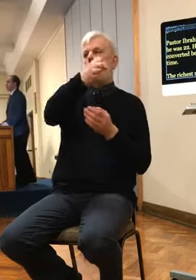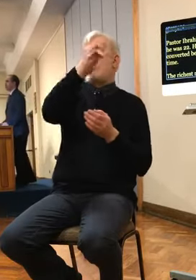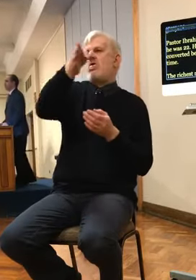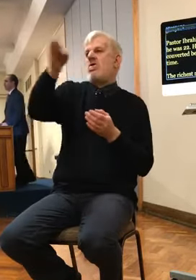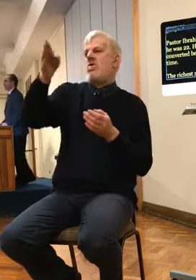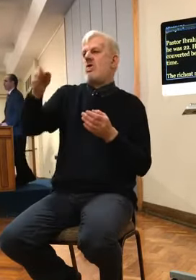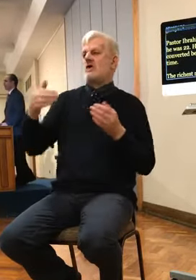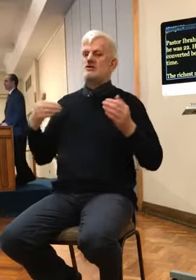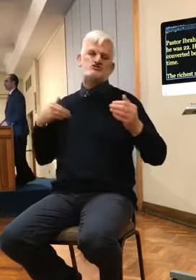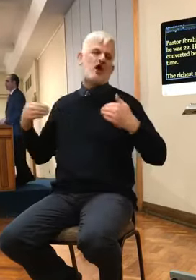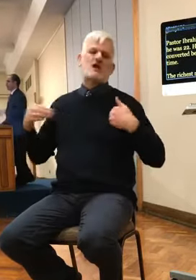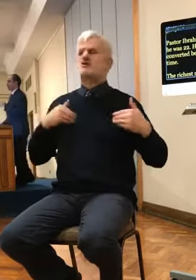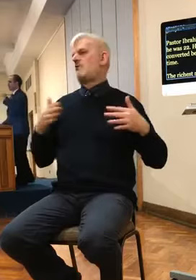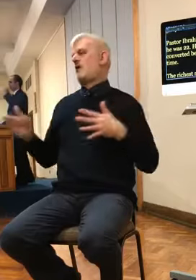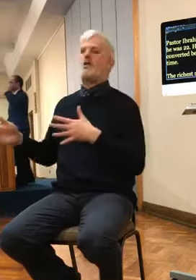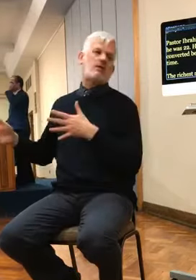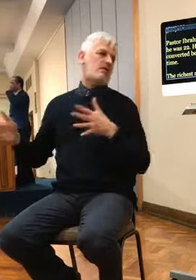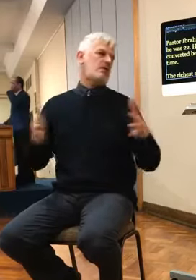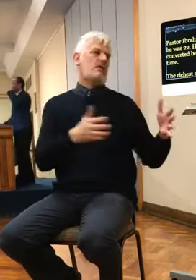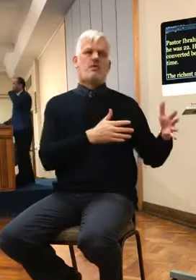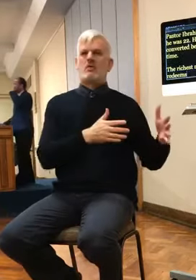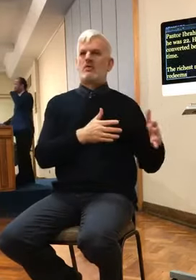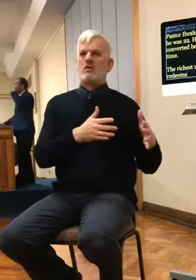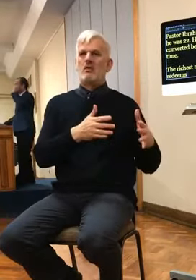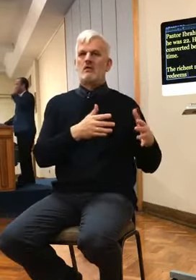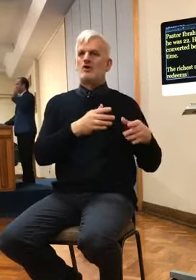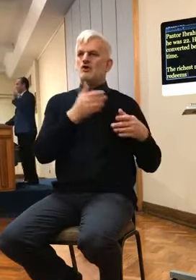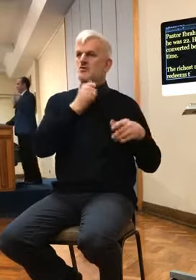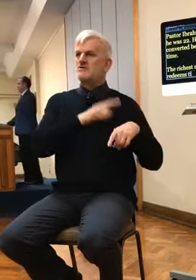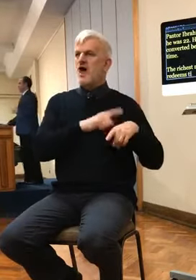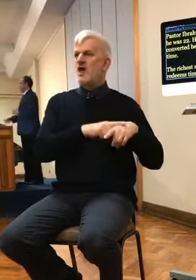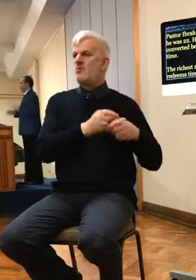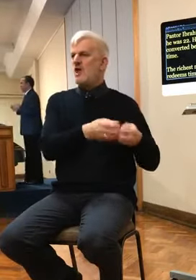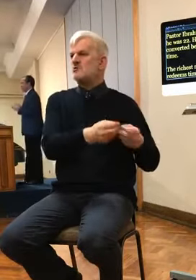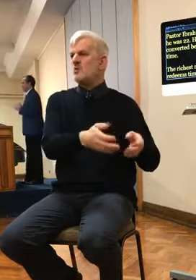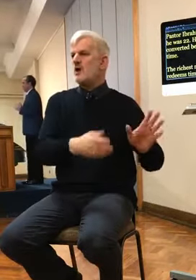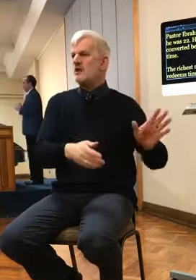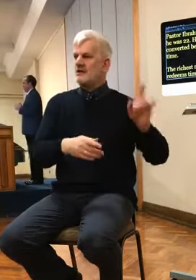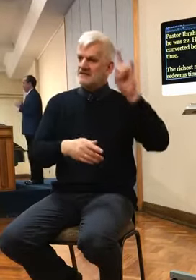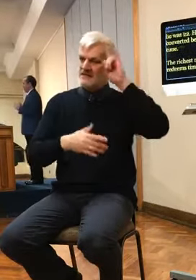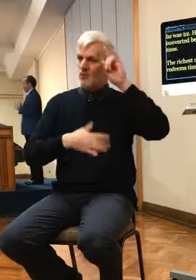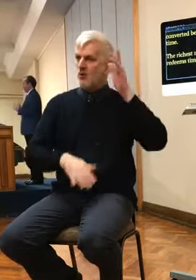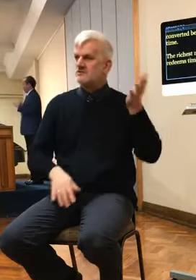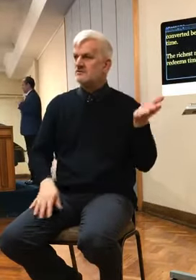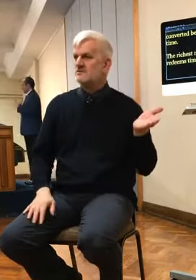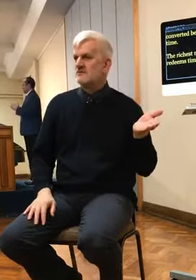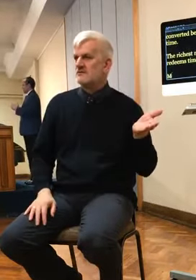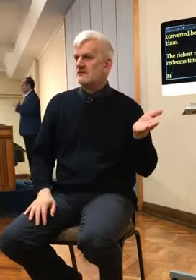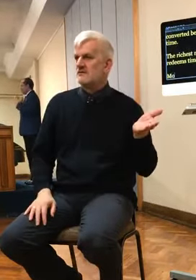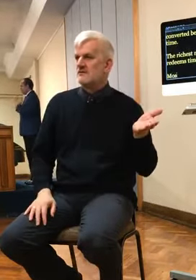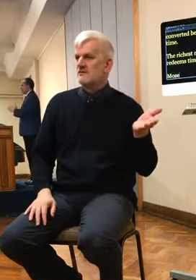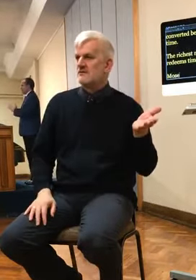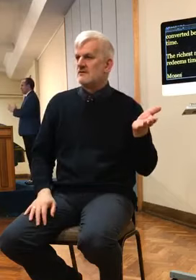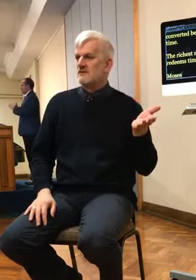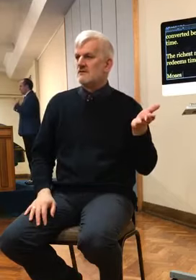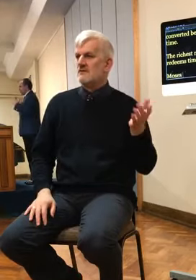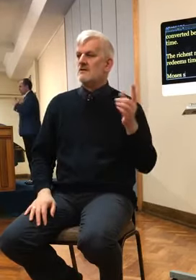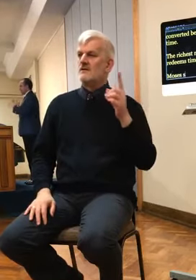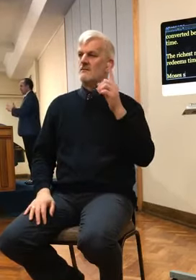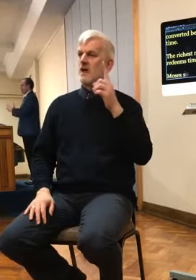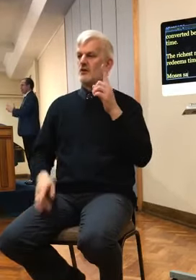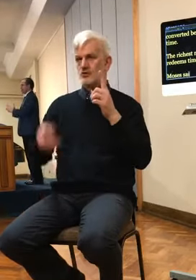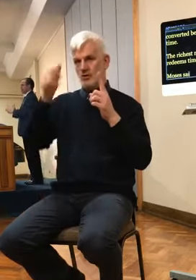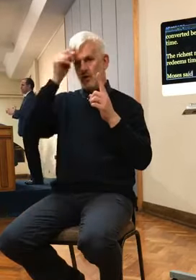is Psalm 90. You know the passage. Moses said, God, oh Lord, teach us to number